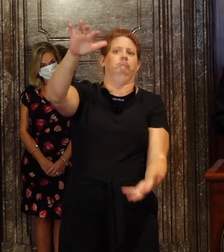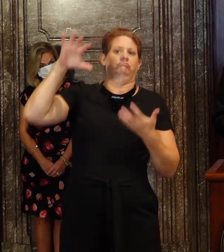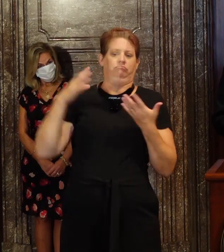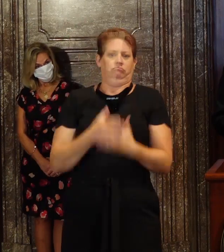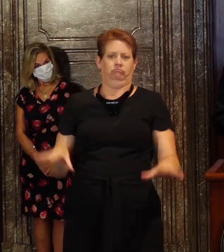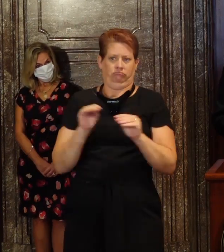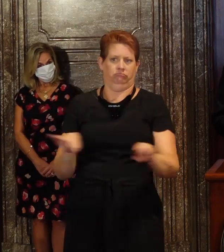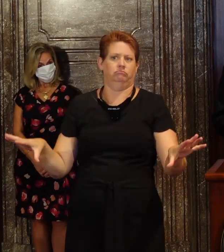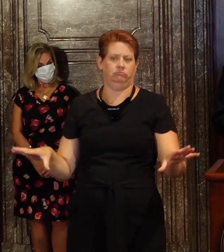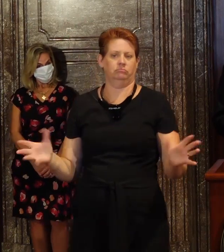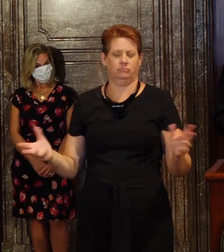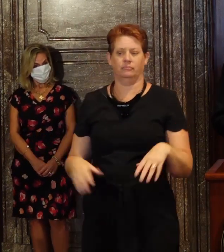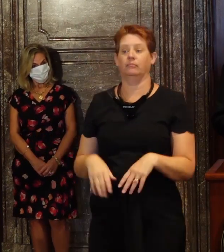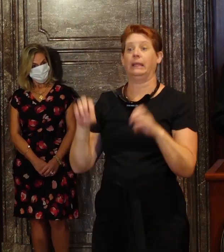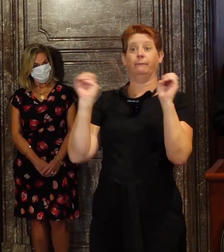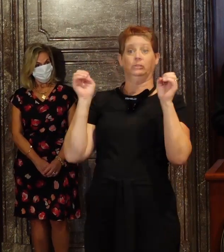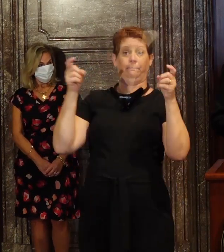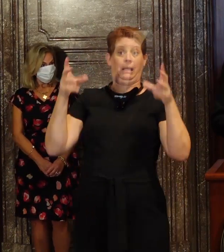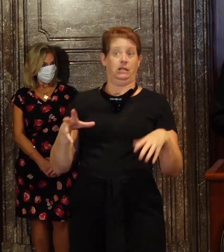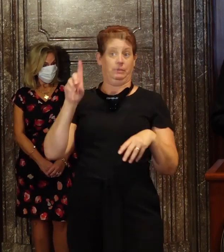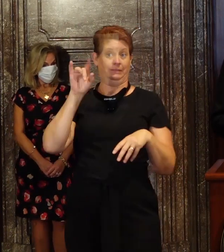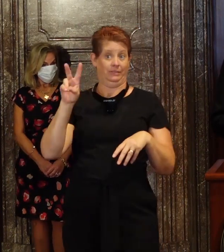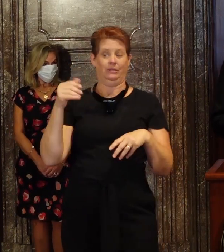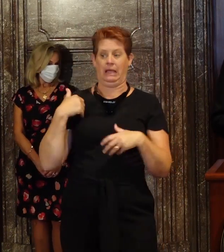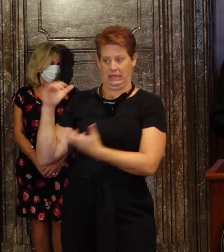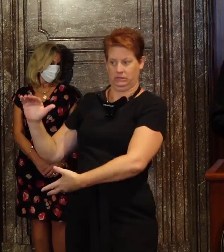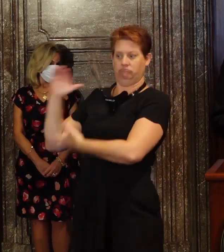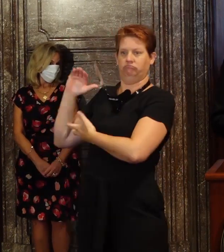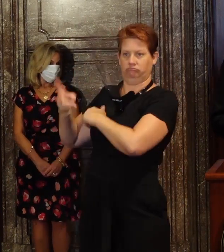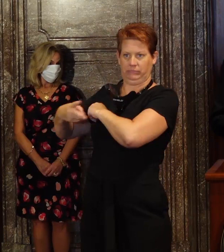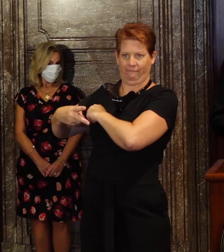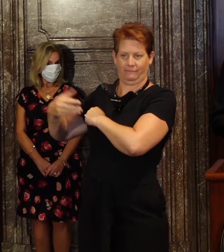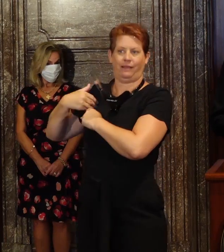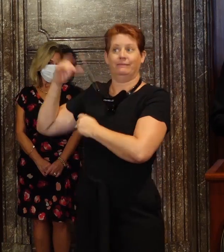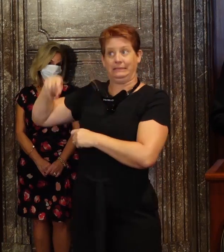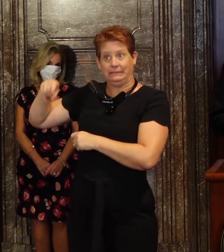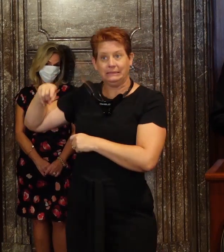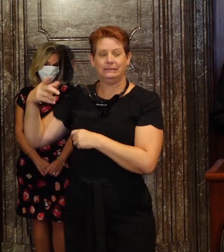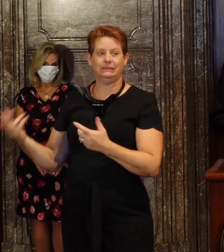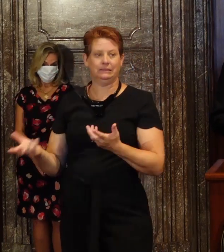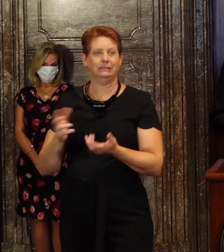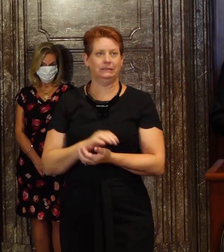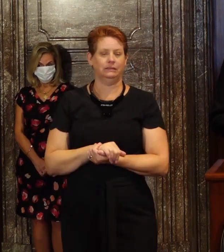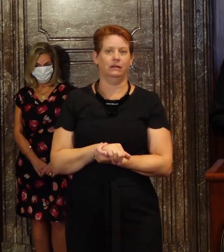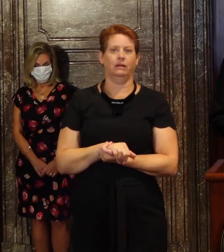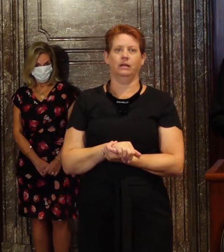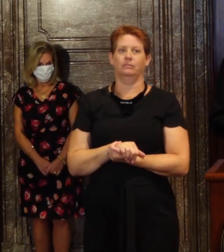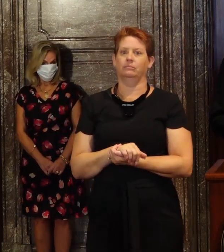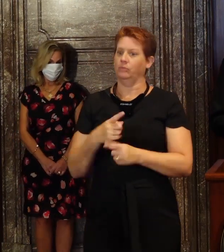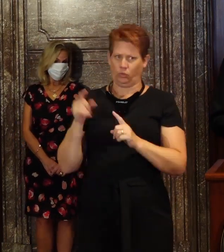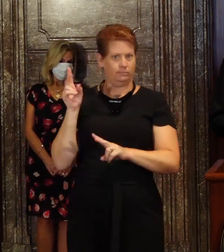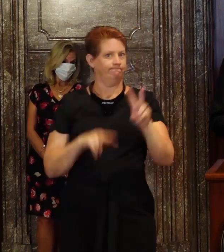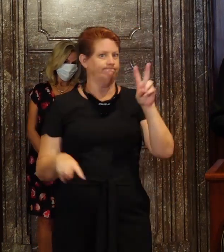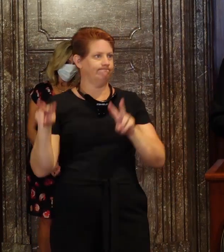The Emergency Management Division has a stockpile of equipment if necessary, but we are monitoring this to